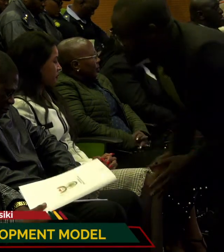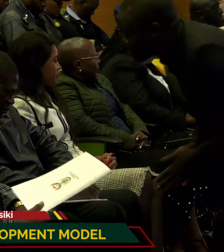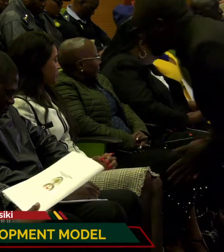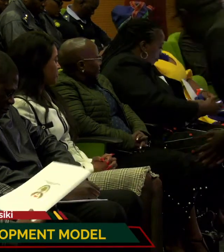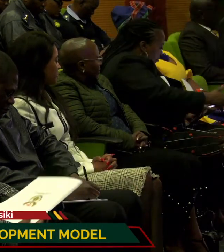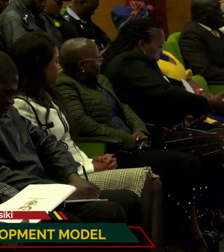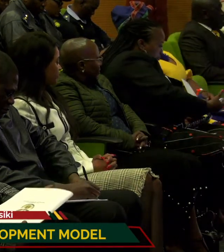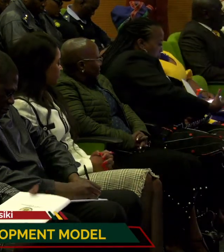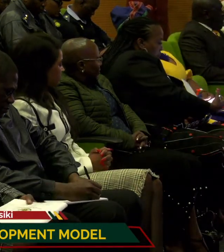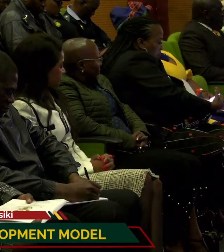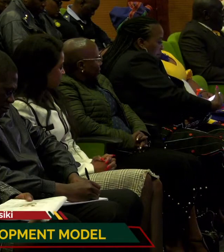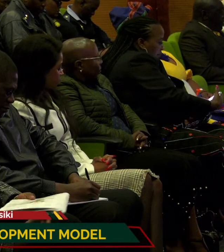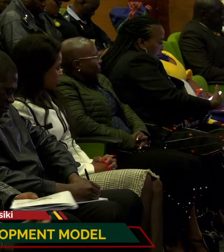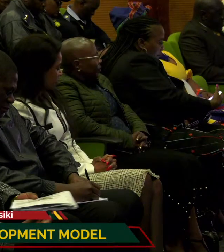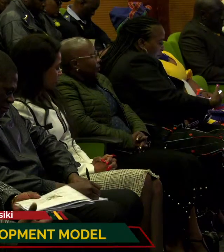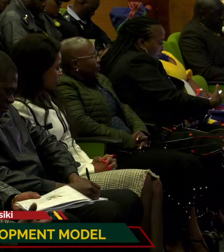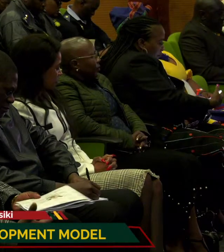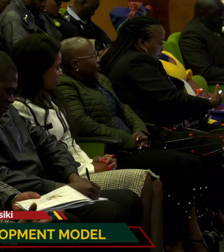the stakeholders,